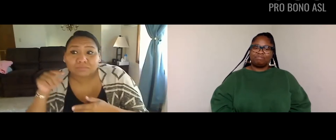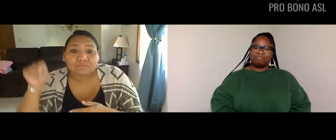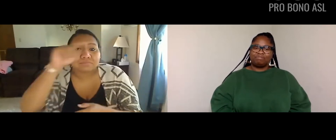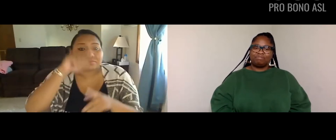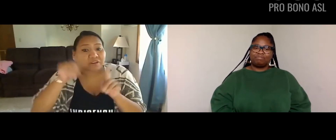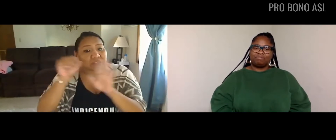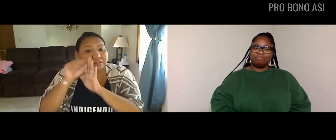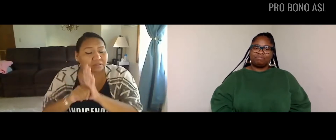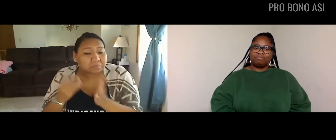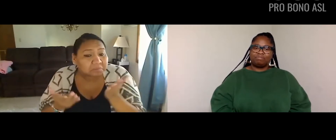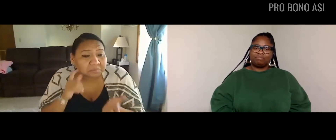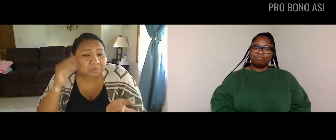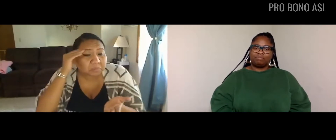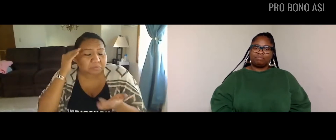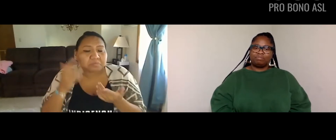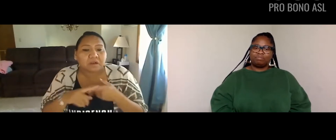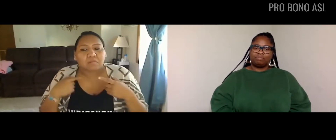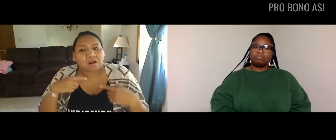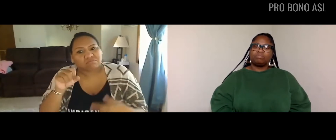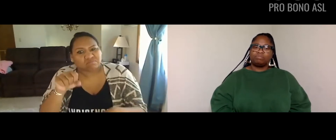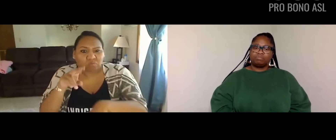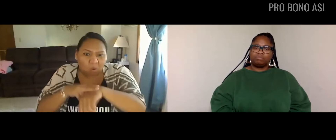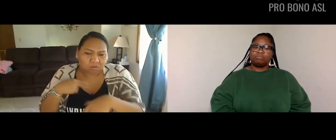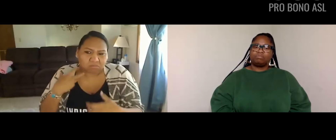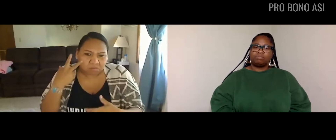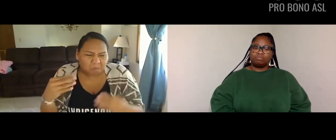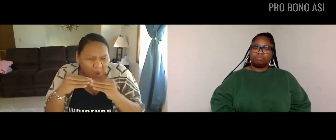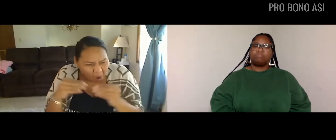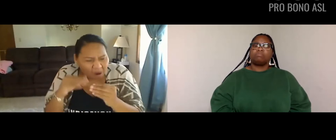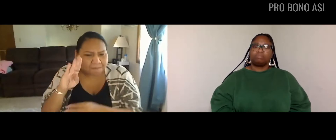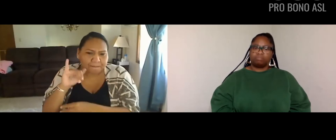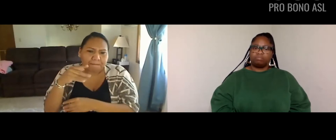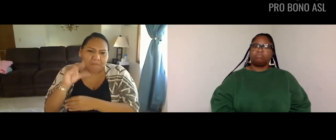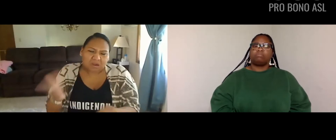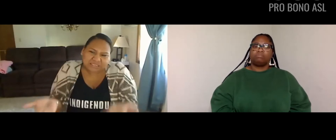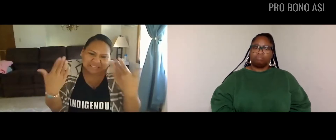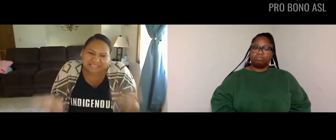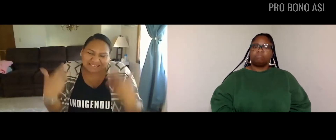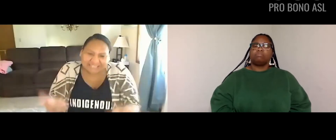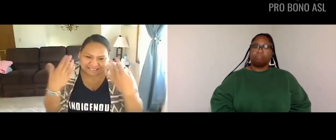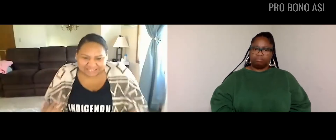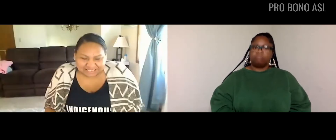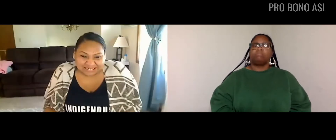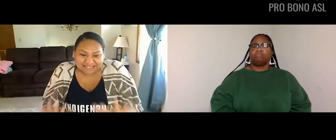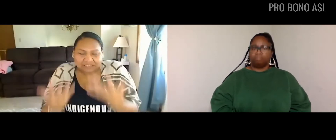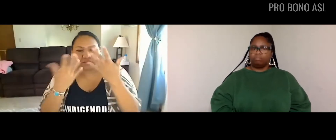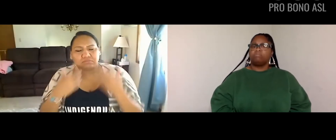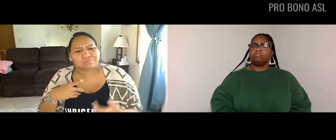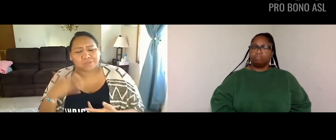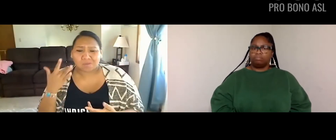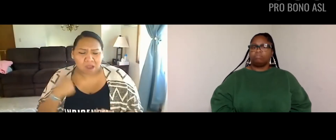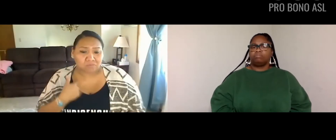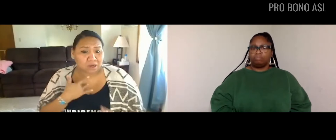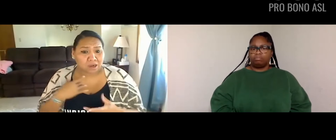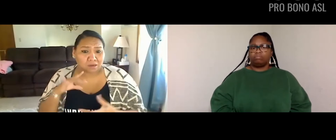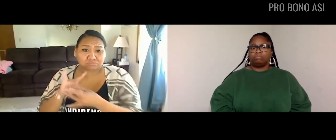So I'm trying to work with Iowa RID and maybe different states here in the Midwest so we can get more BIPOC interpreters. We